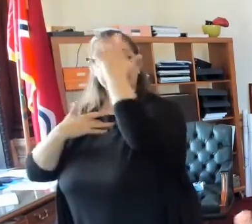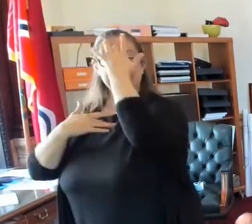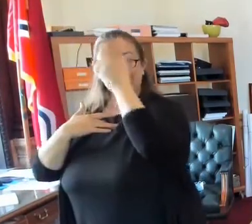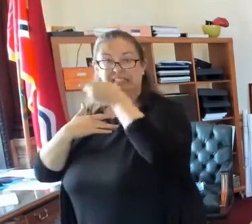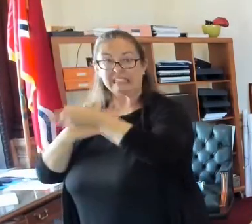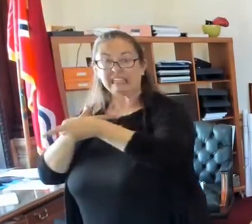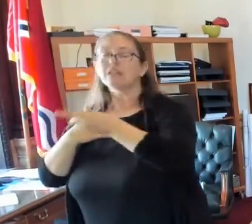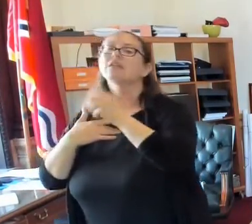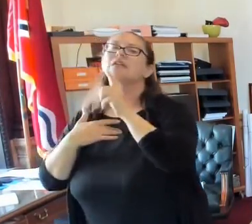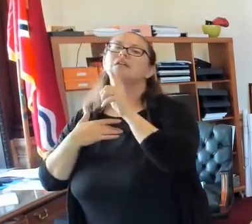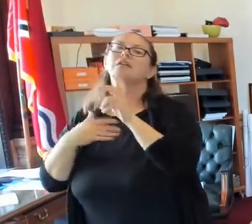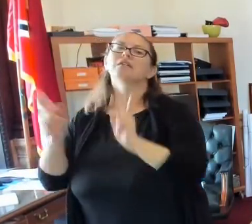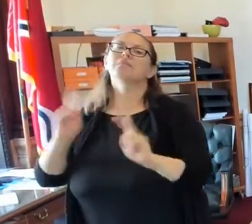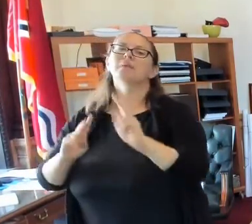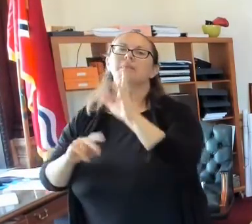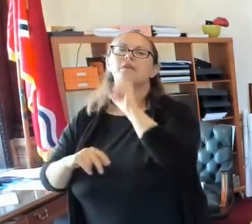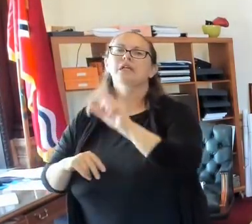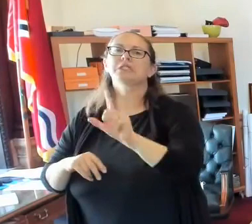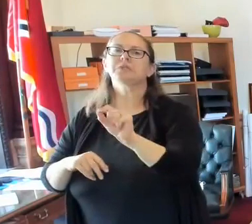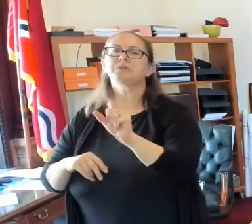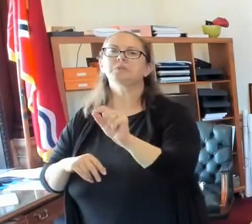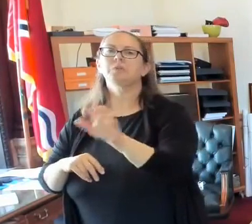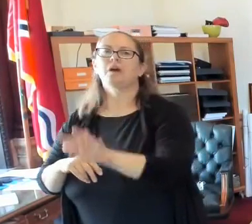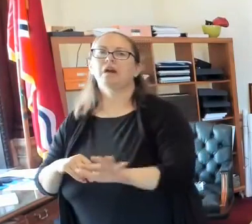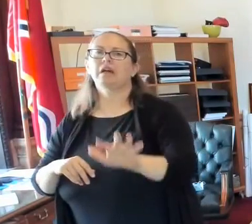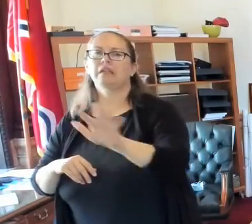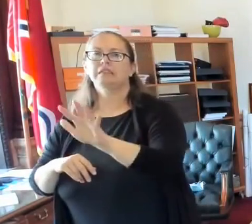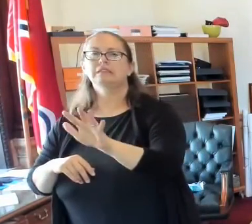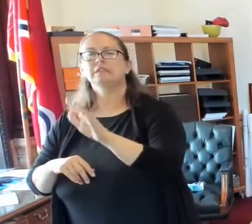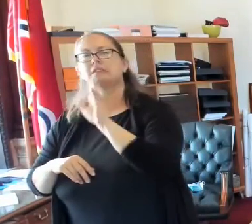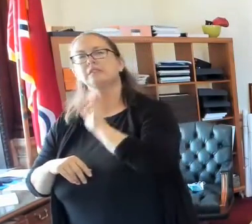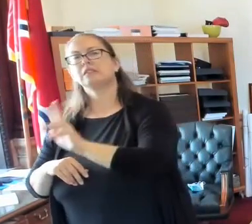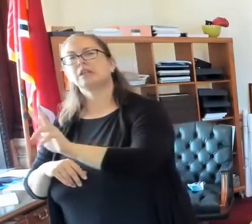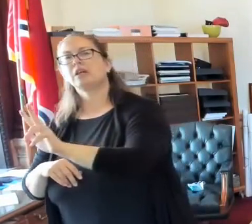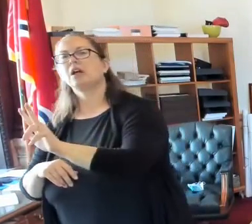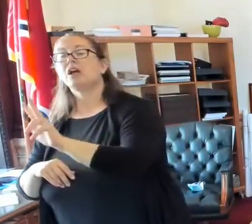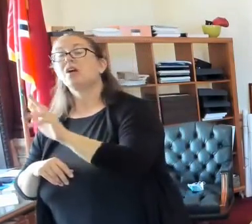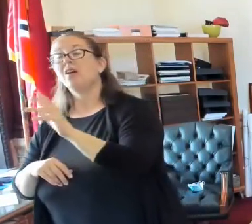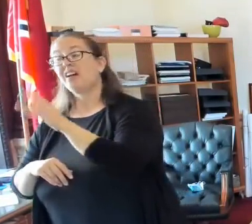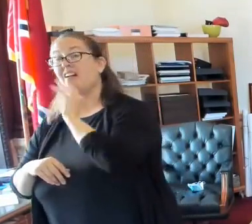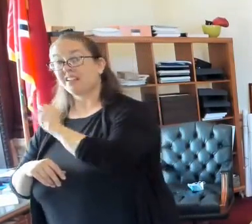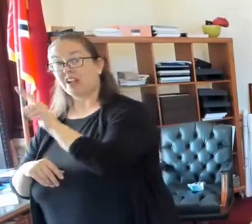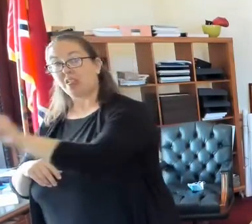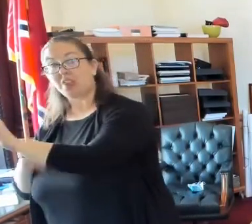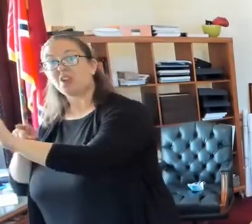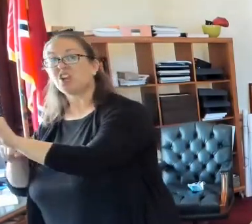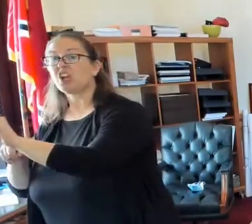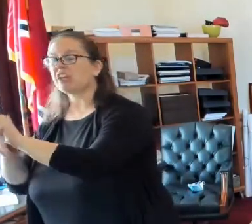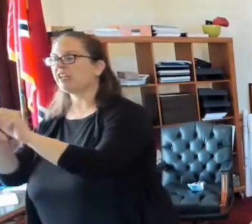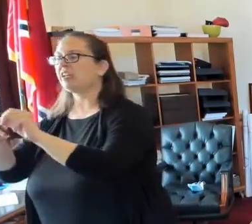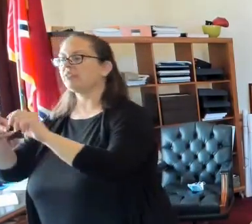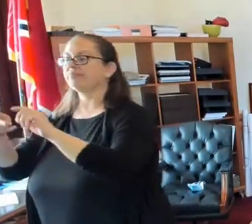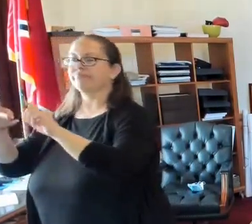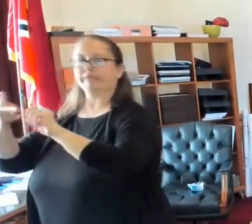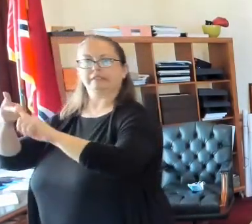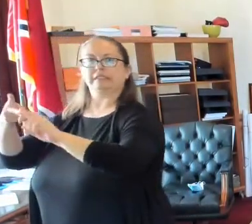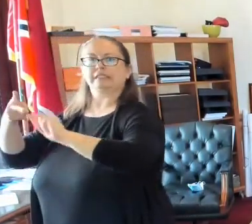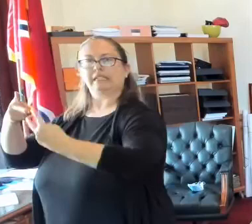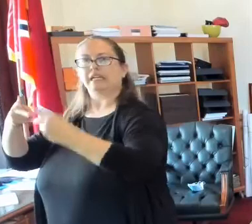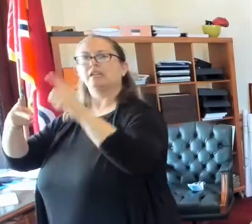age group is the highest. And then people in their 30s is the second highest. So we're still seeing